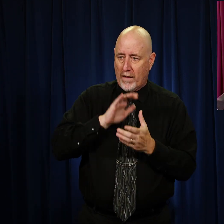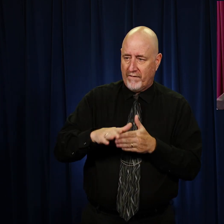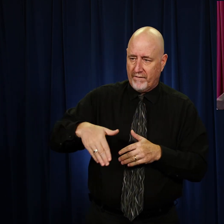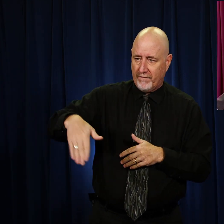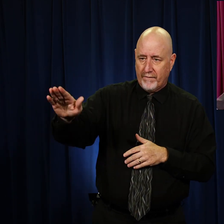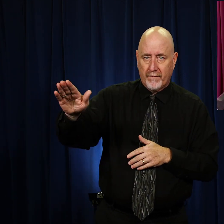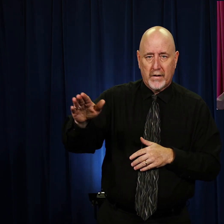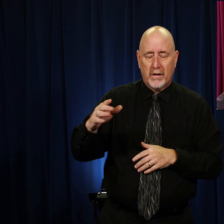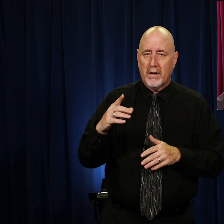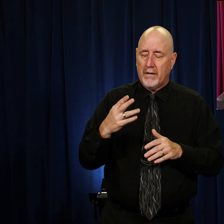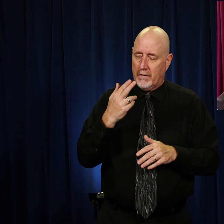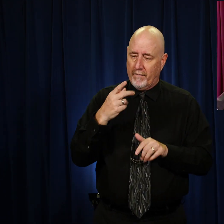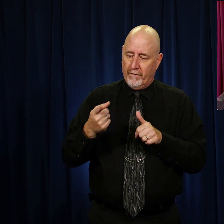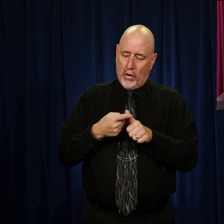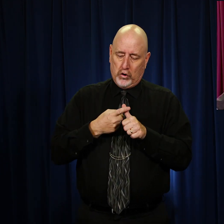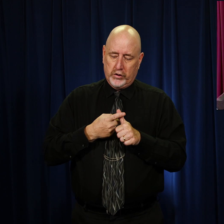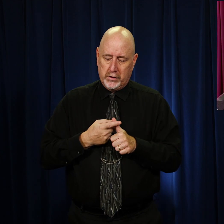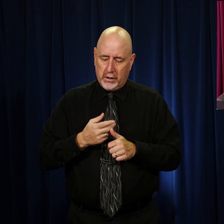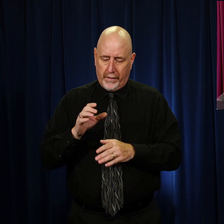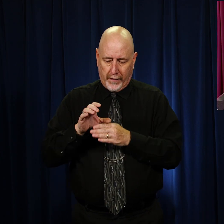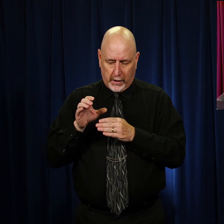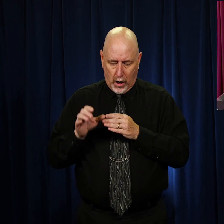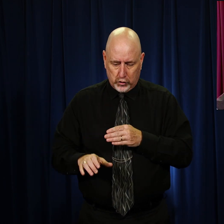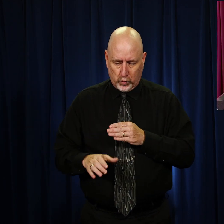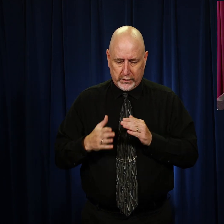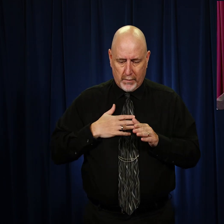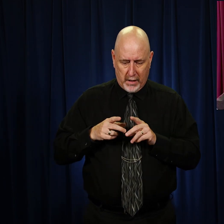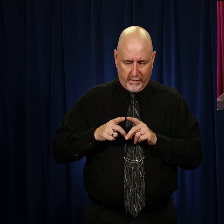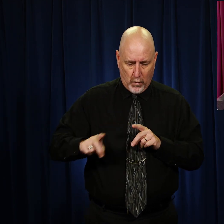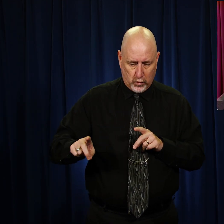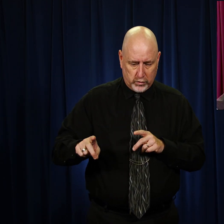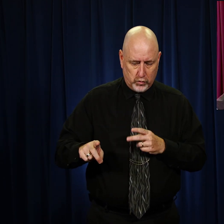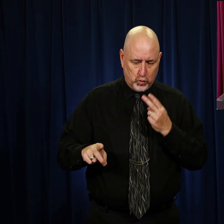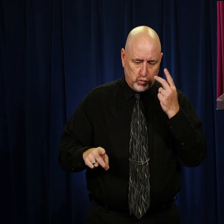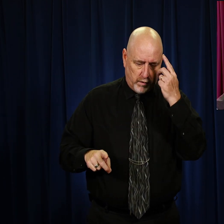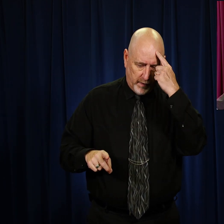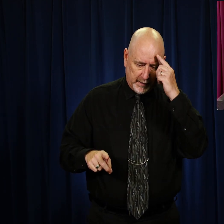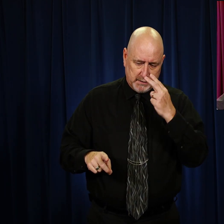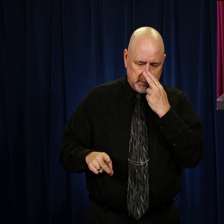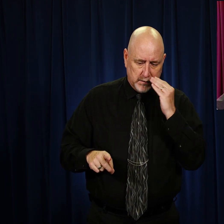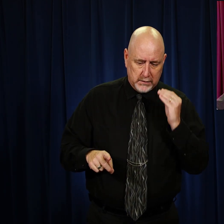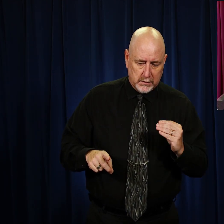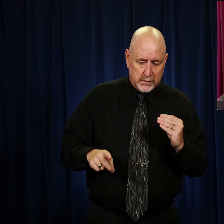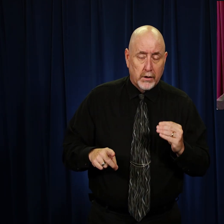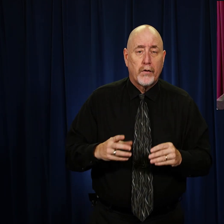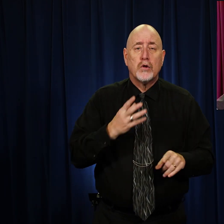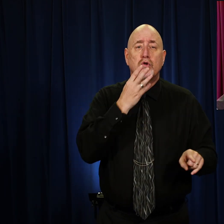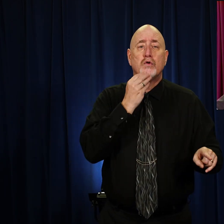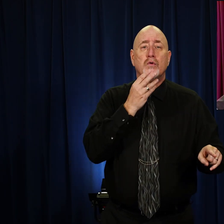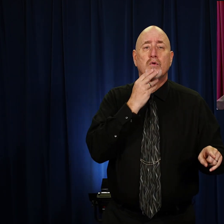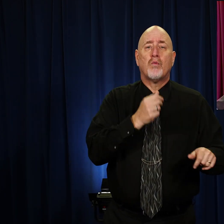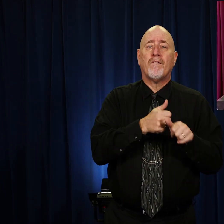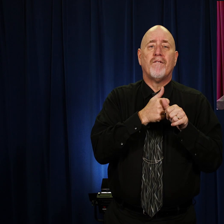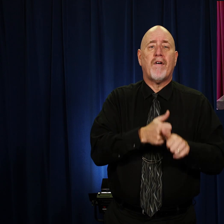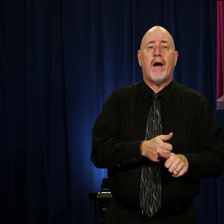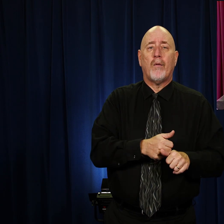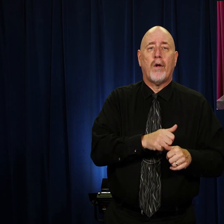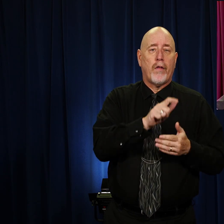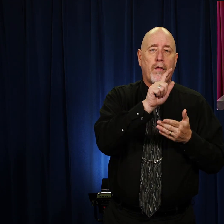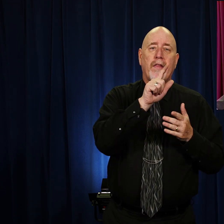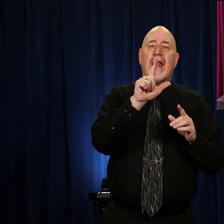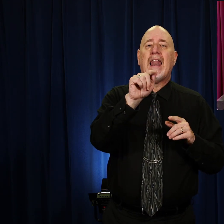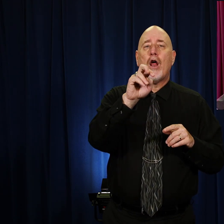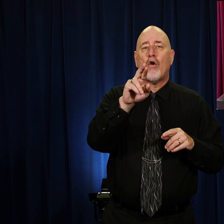wife to think seriously about the consequences of the act. Whereas the Jews were following the letter of the